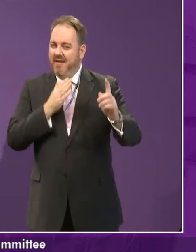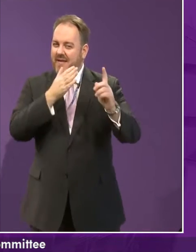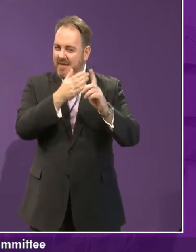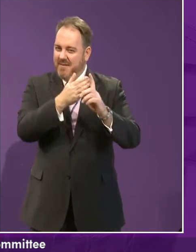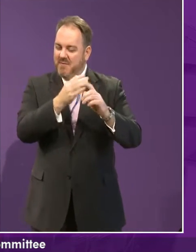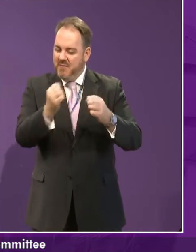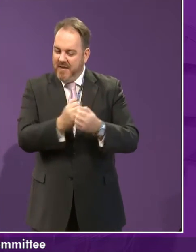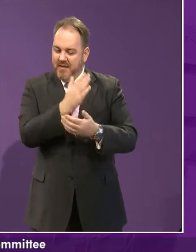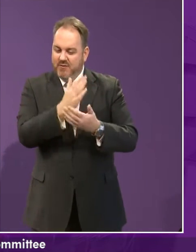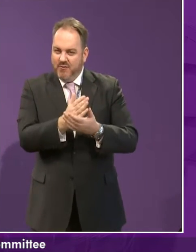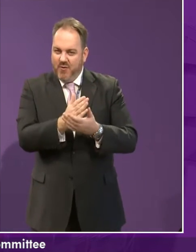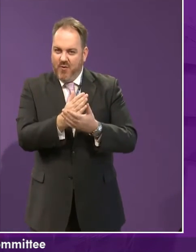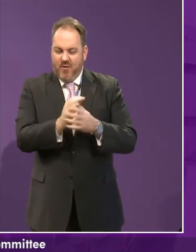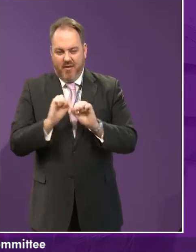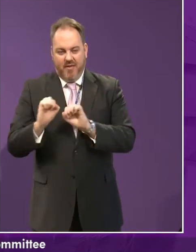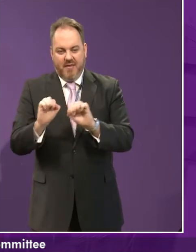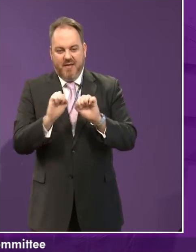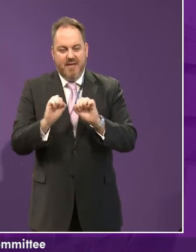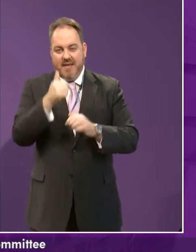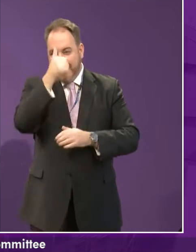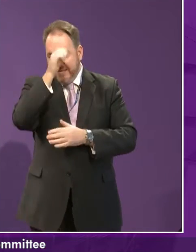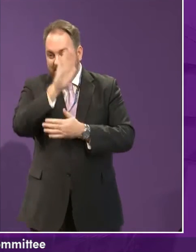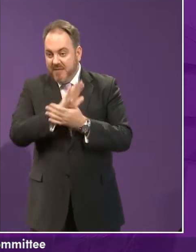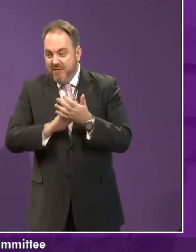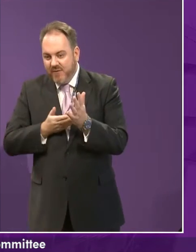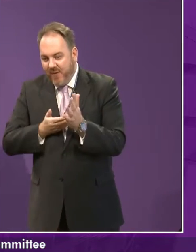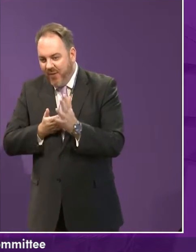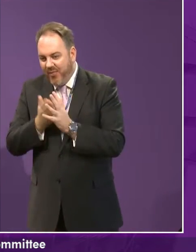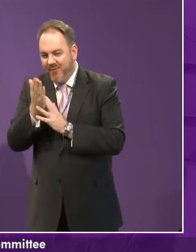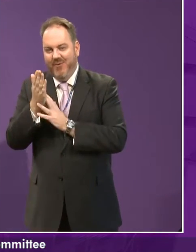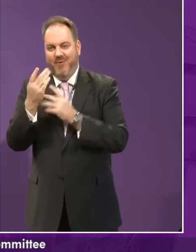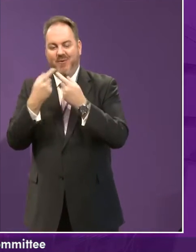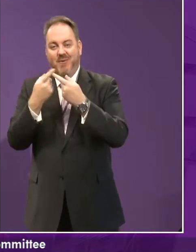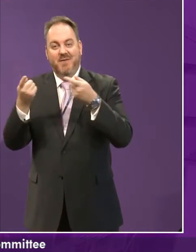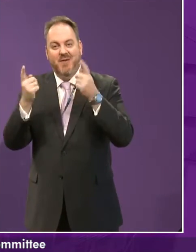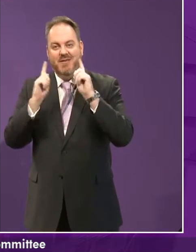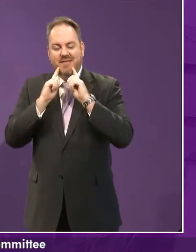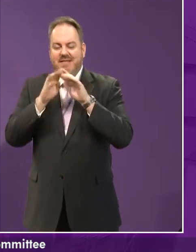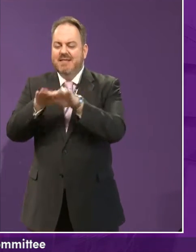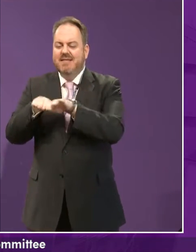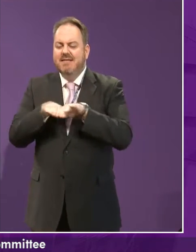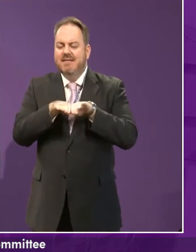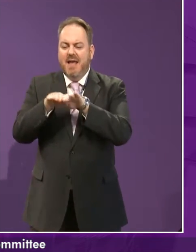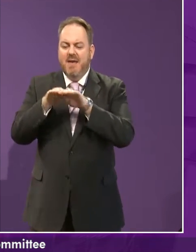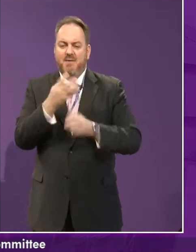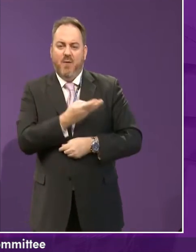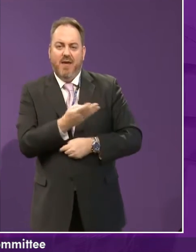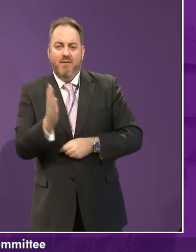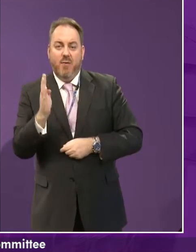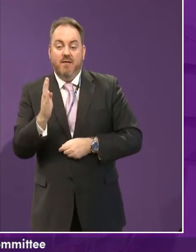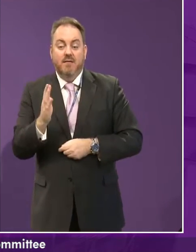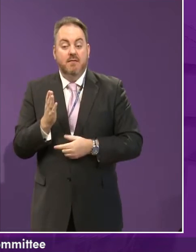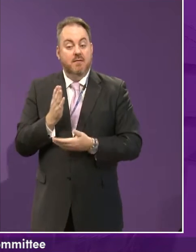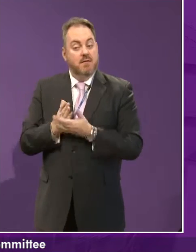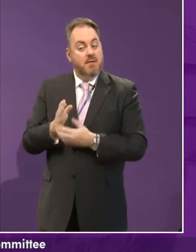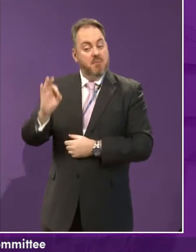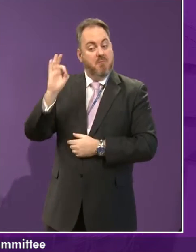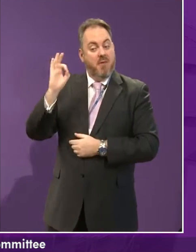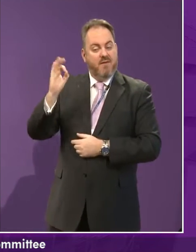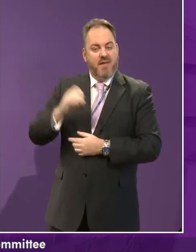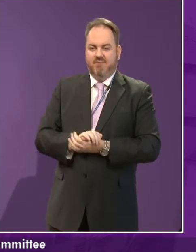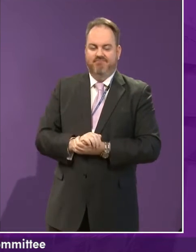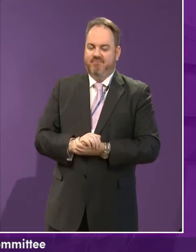student experience is replicated. I'm not saying it's perfect, but we do try to make sure that there's situations put into